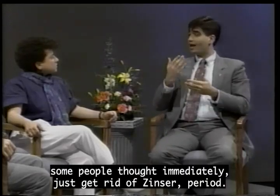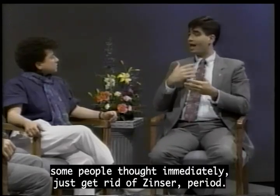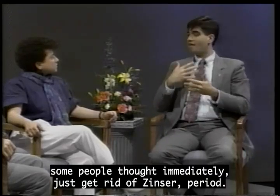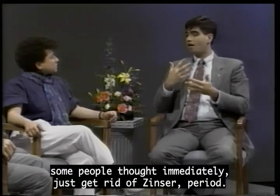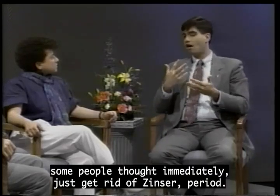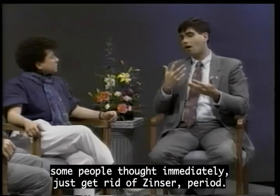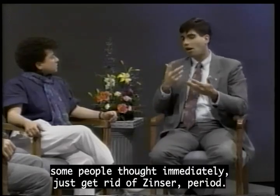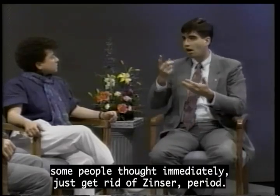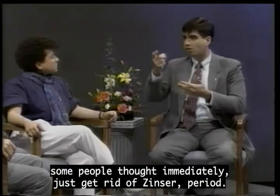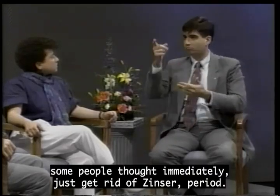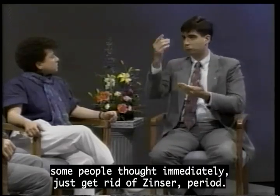get rid of Zinser, period.